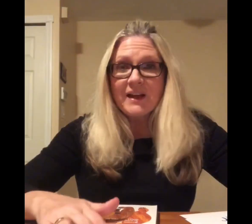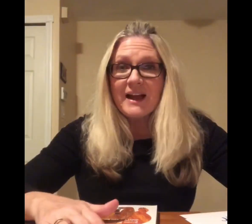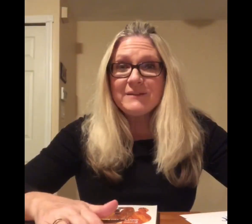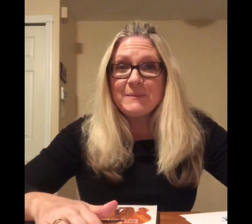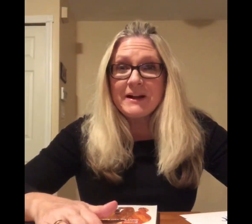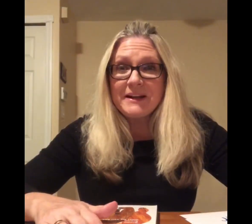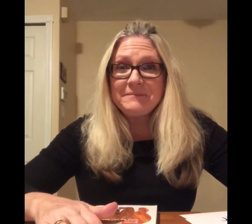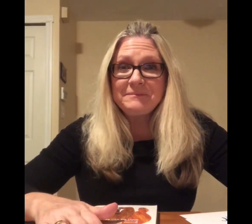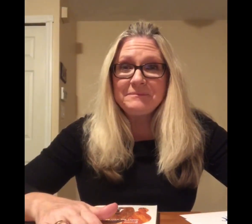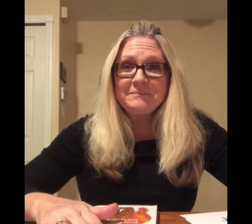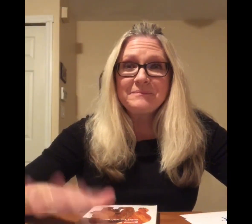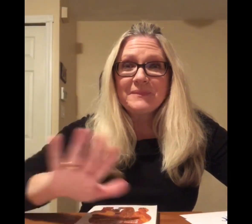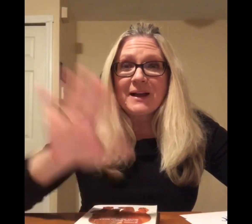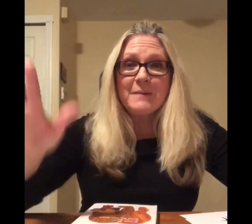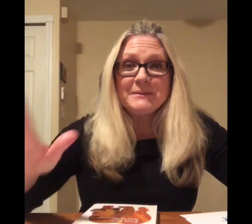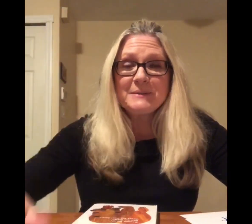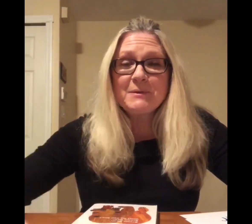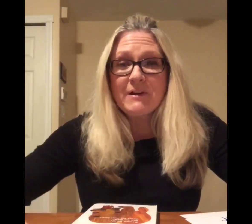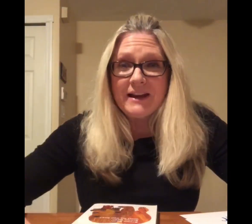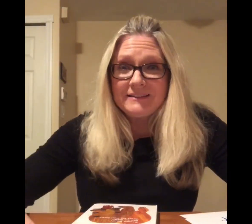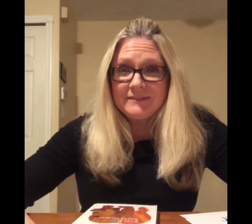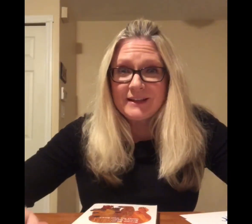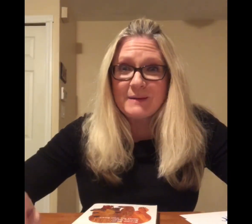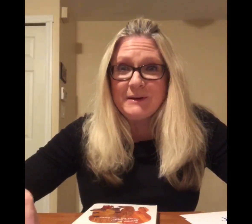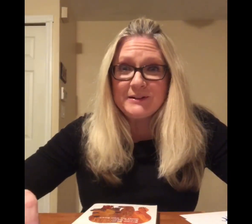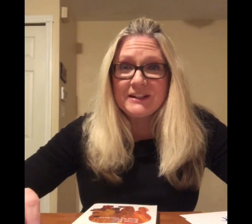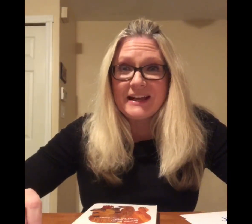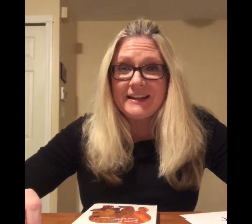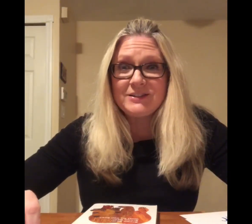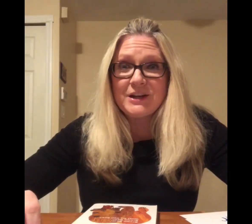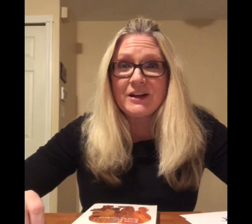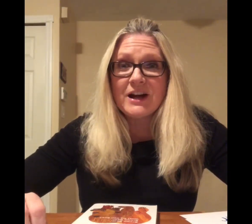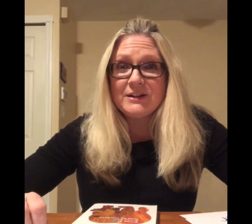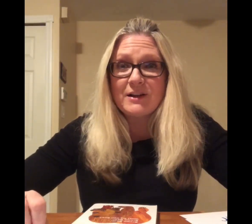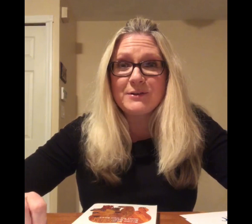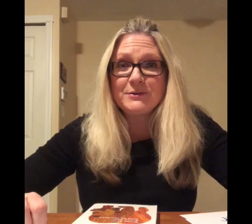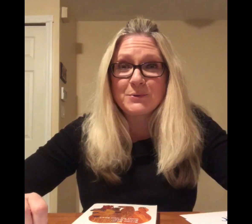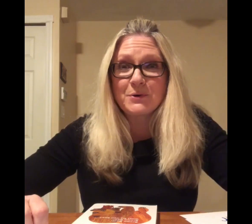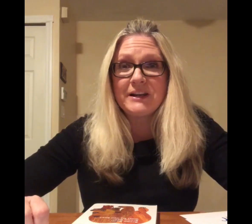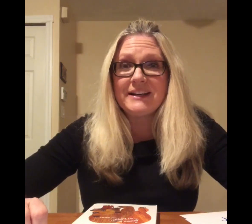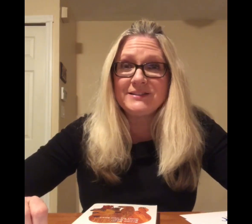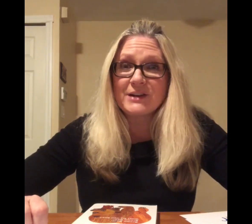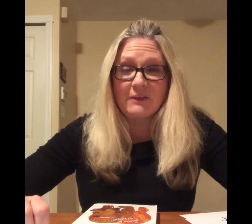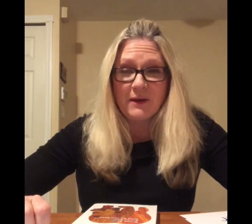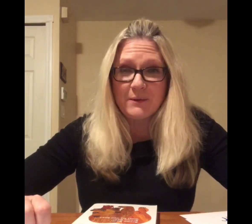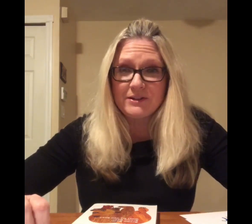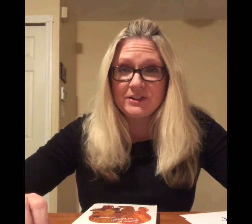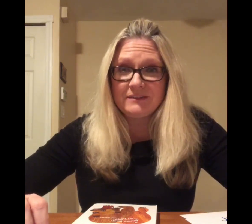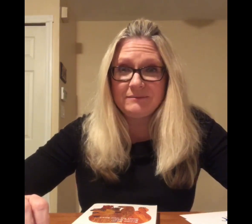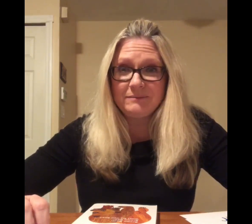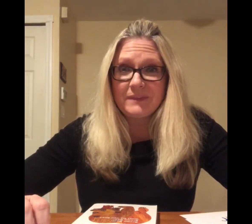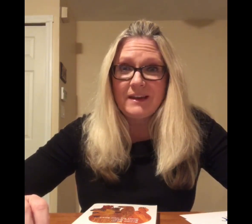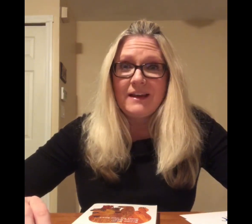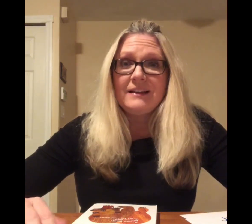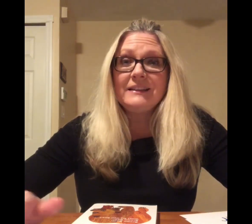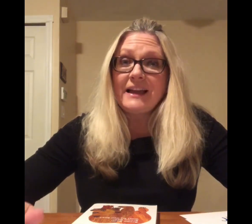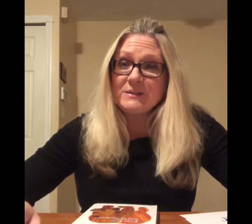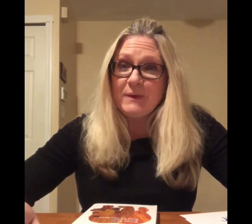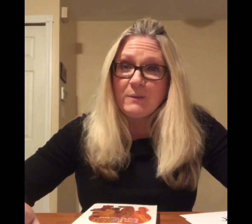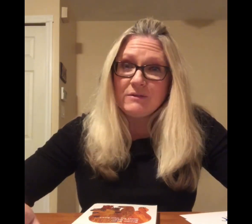Hi everybody, I'm Mrs. Moran and I'm here today to share another story in sign language. Last week we read a